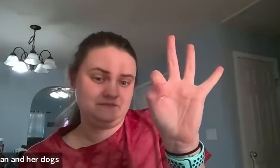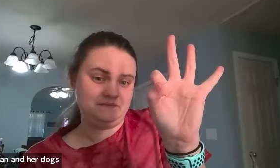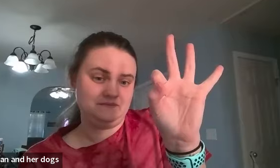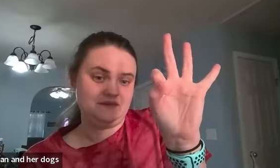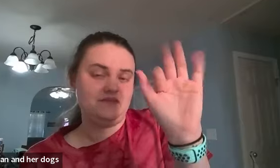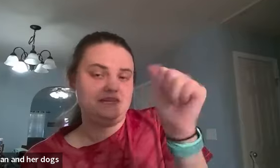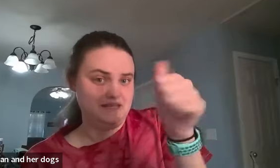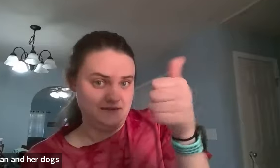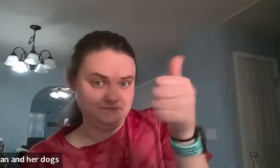nine, and then 10.